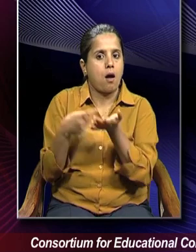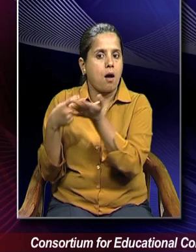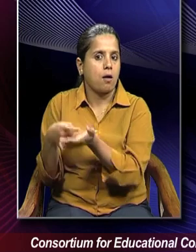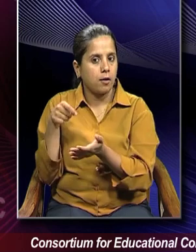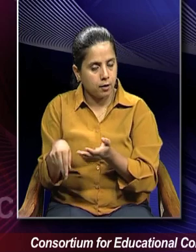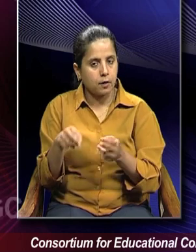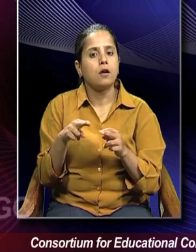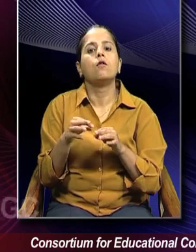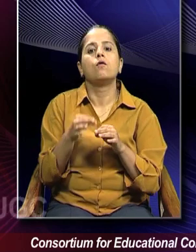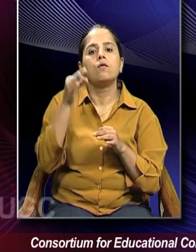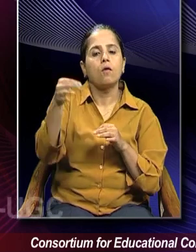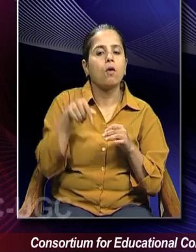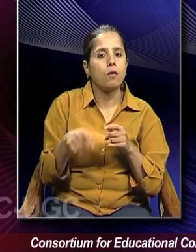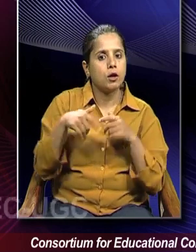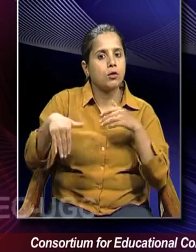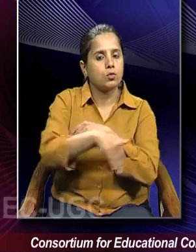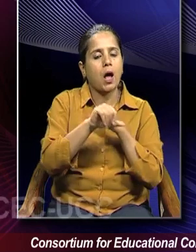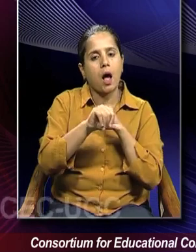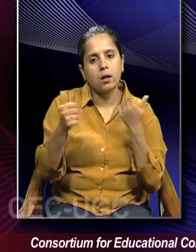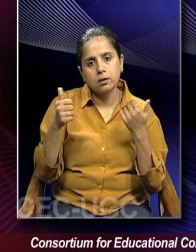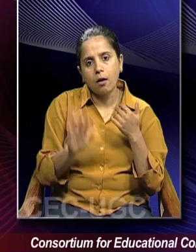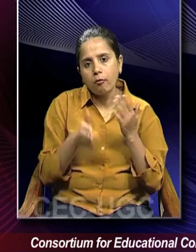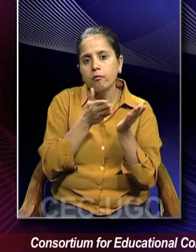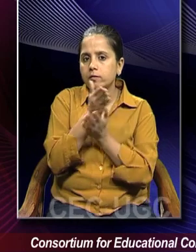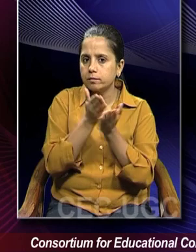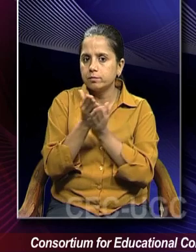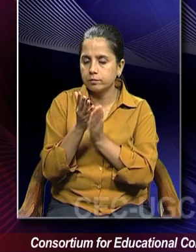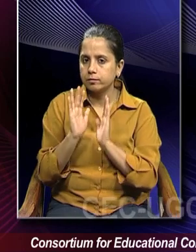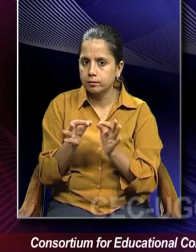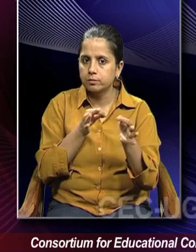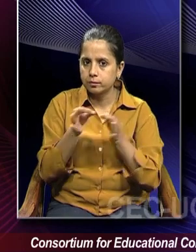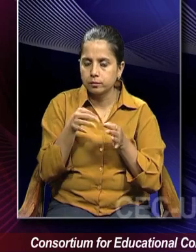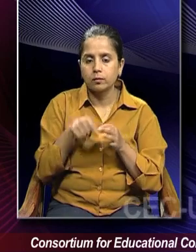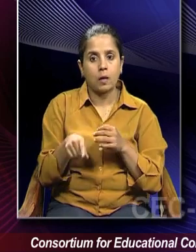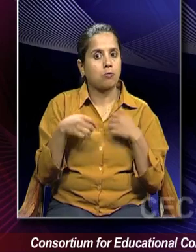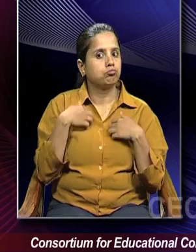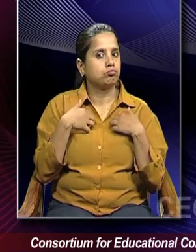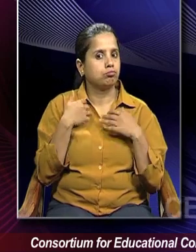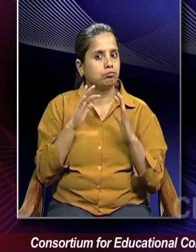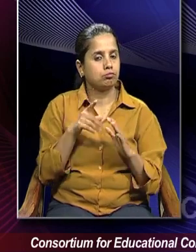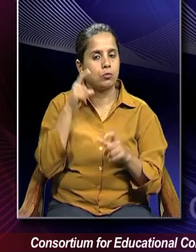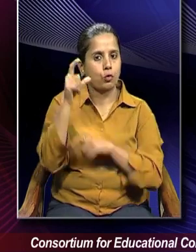forward engineering along with other dimensions which are of great interest to the